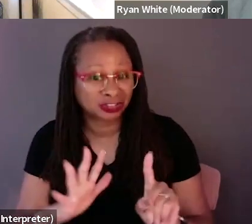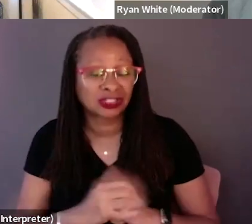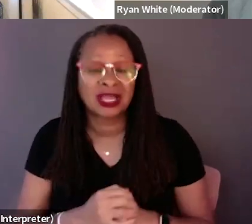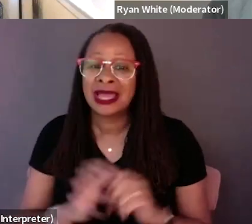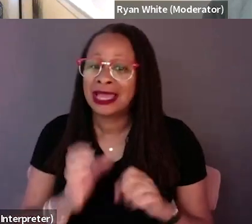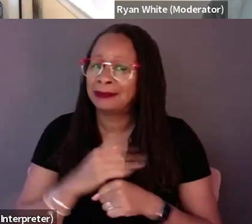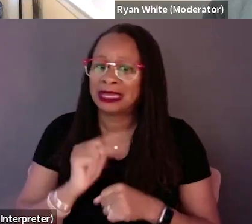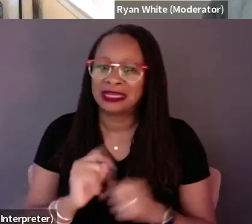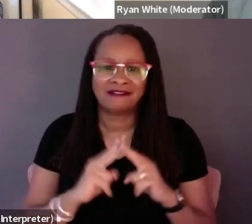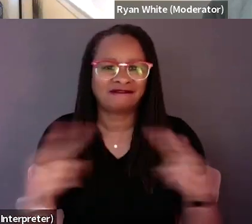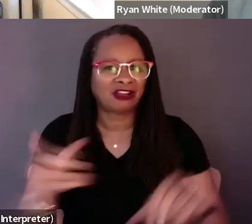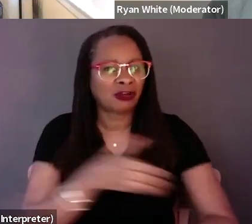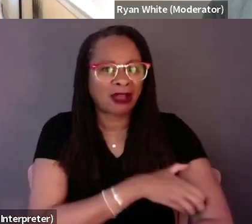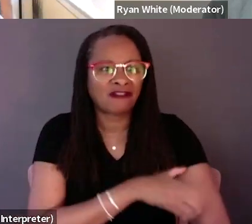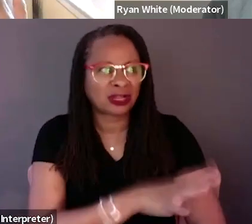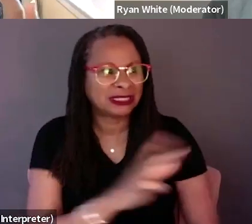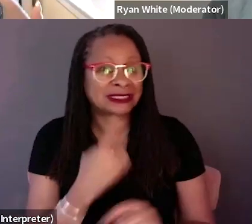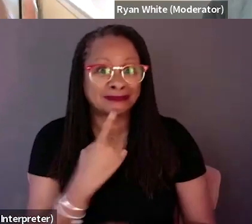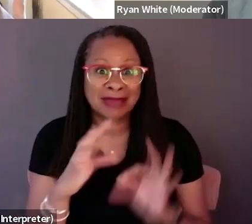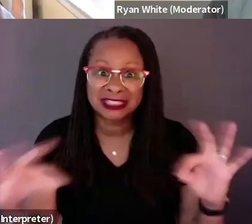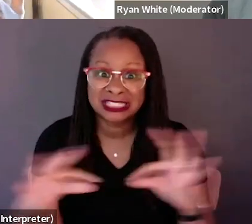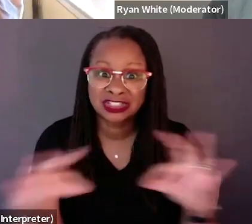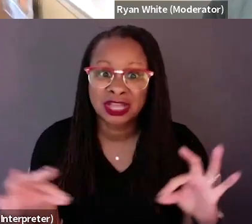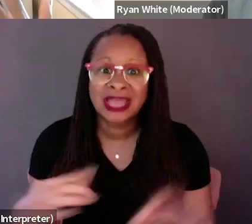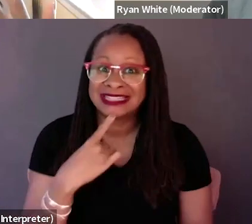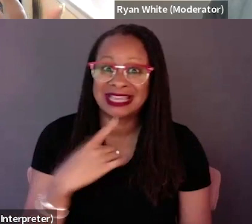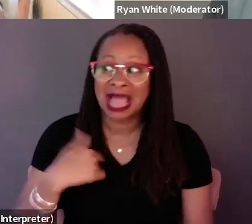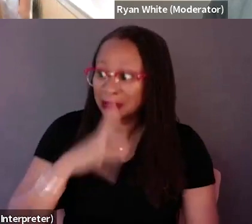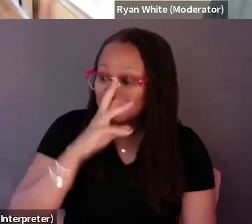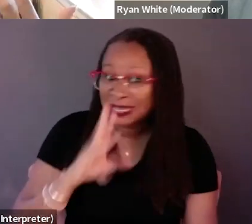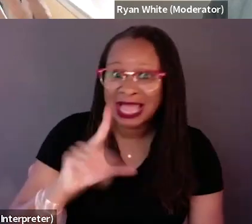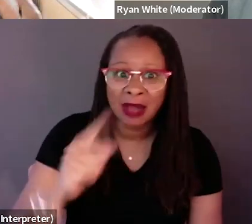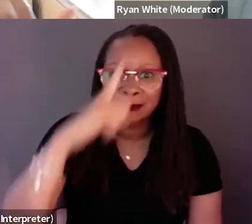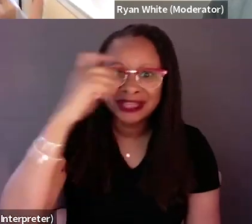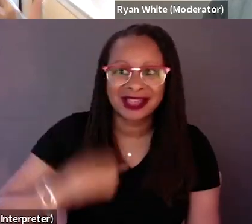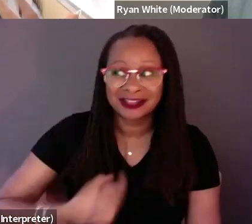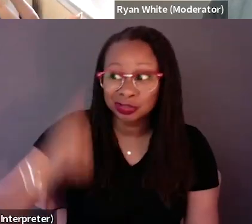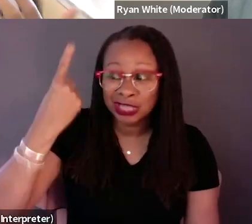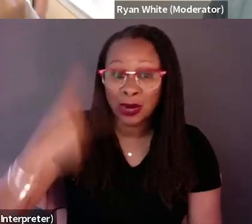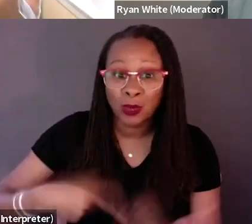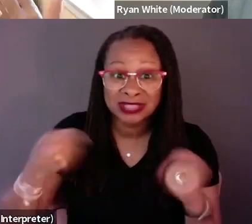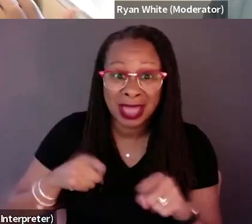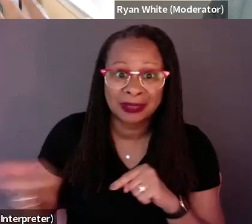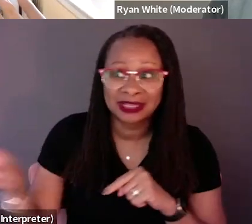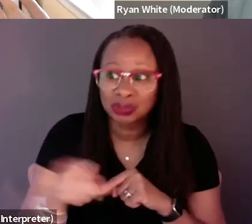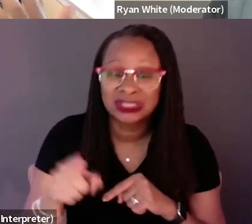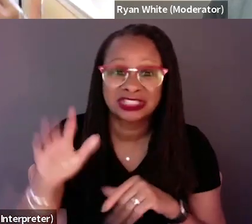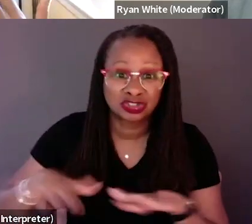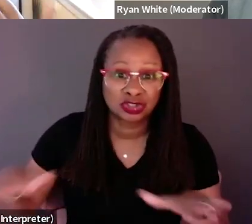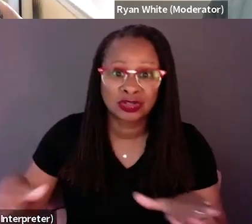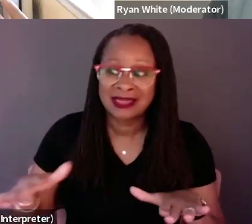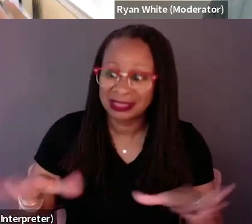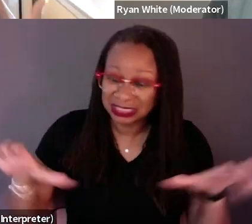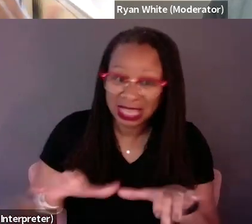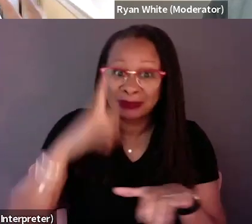made it so incredibly powerful. Like he's saying, I'm sort of speaking out because I understand what's been done incorrectly in